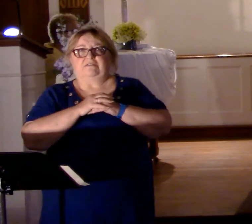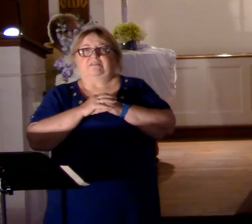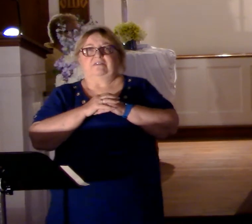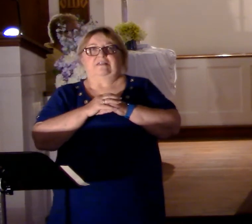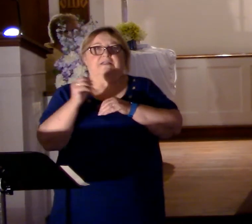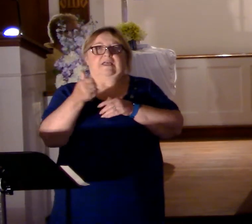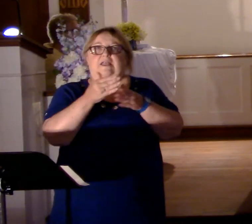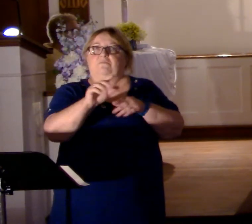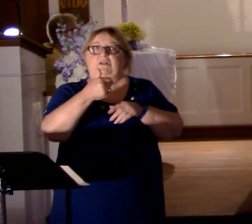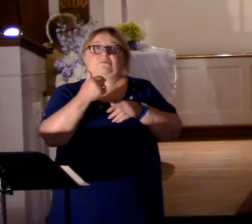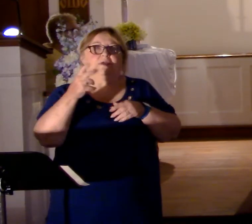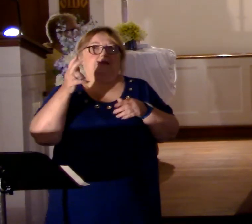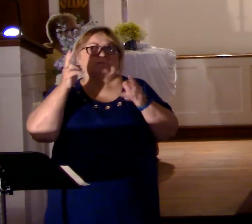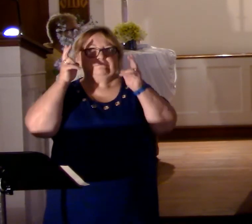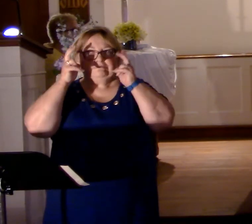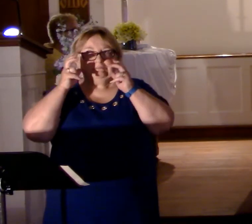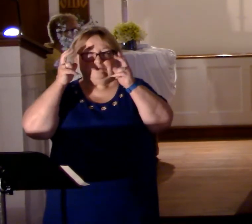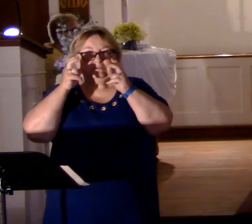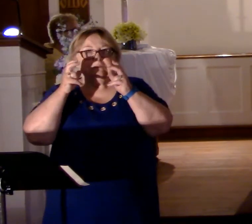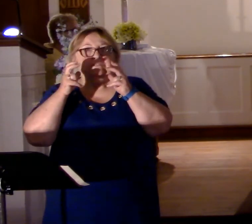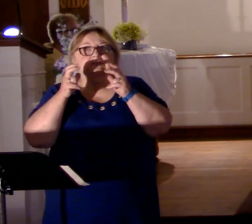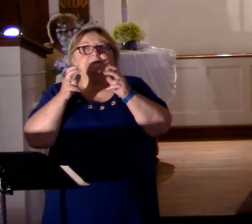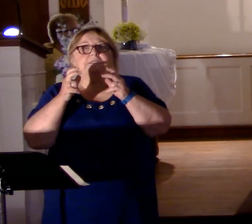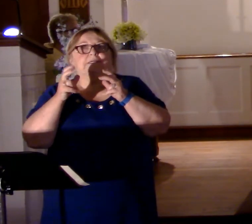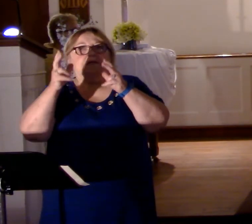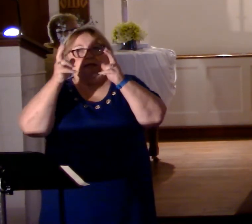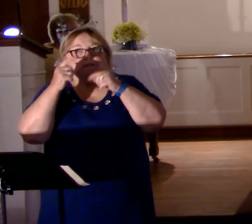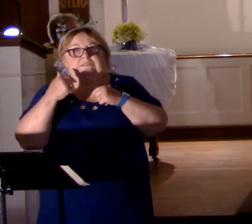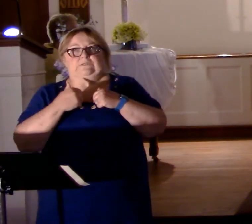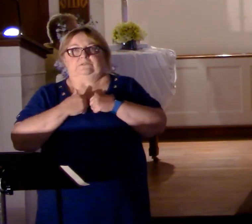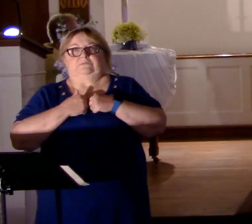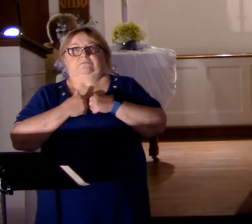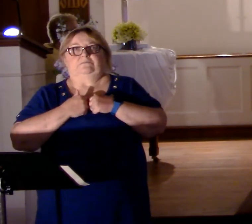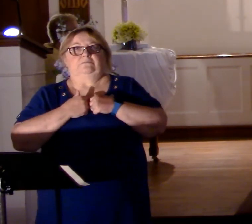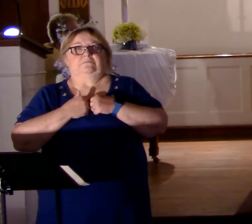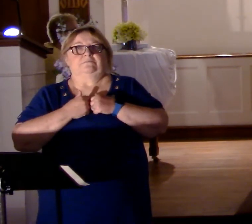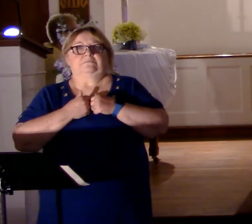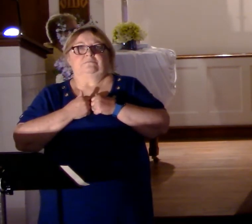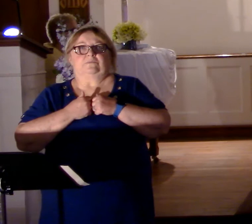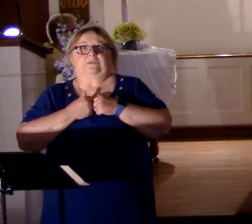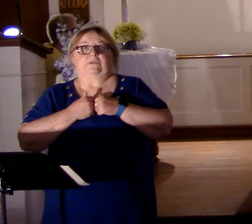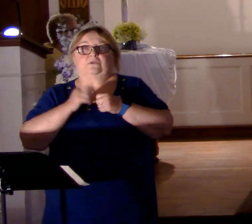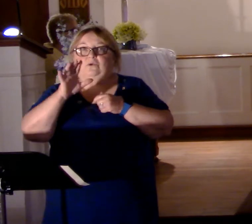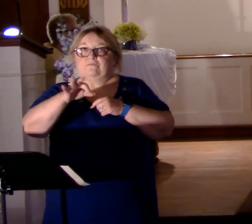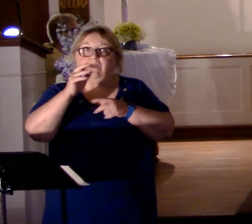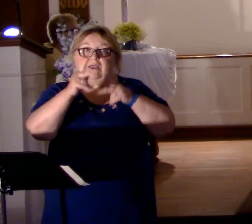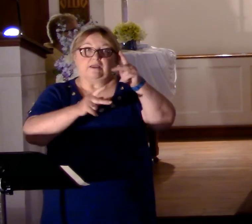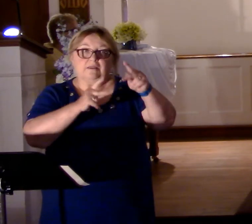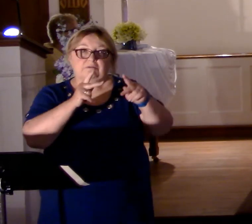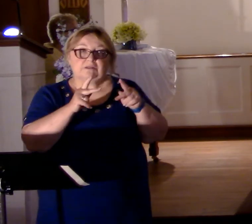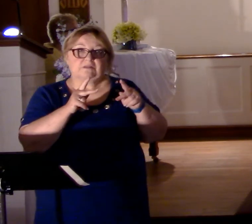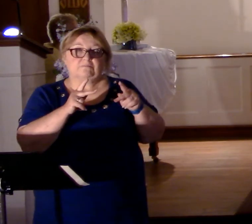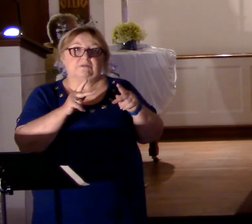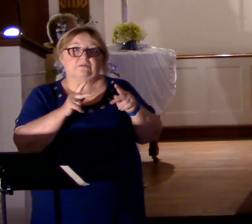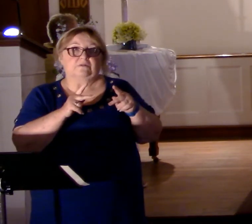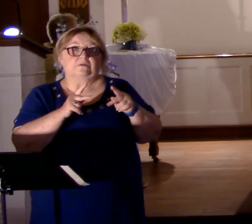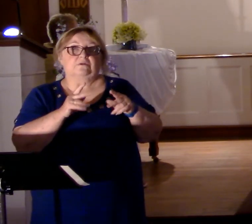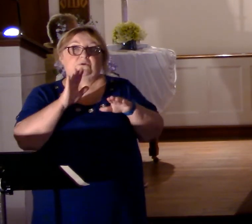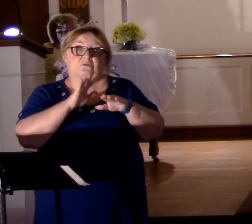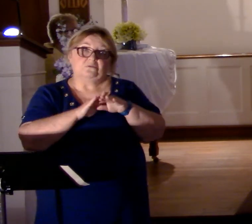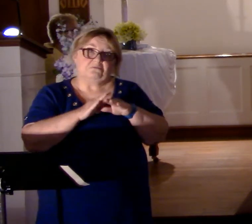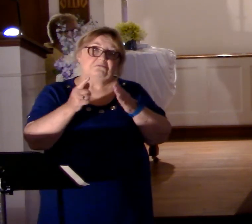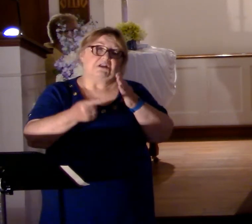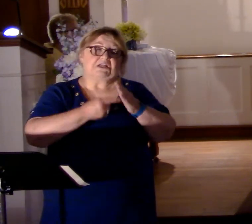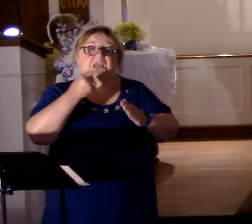let anyone who has ears listen. You can find people who will on